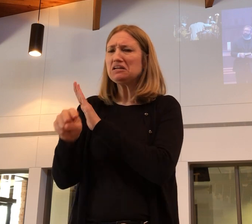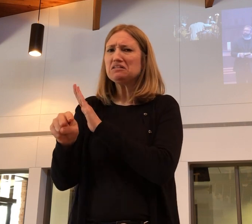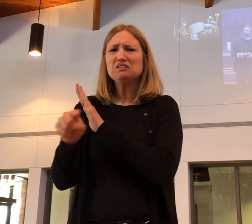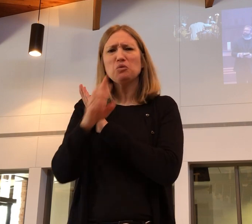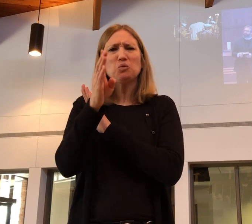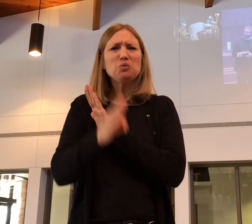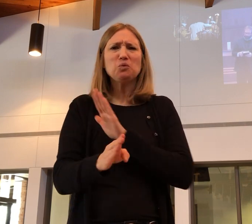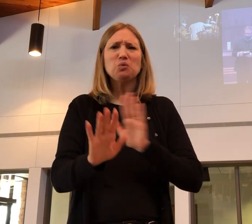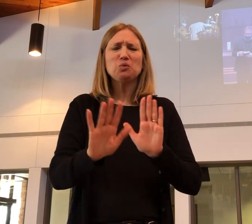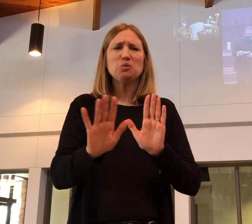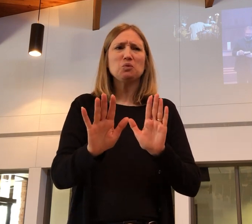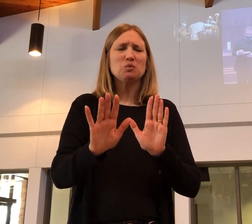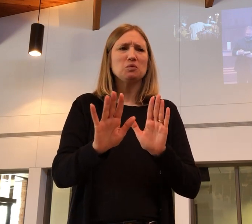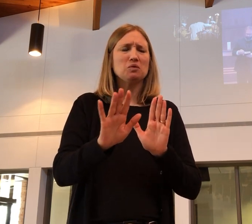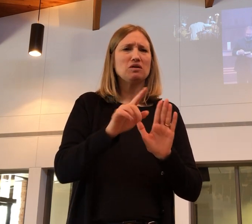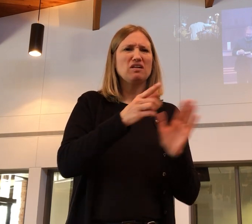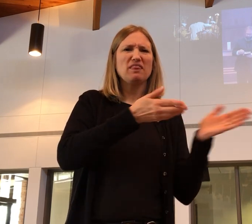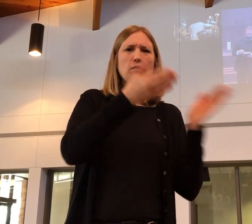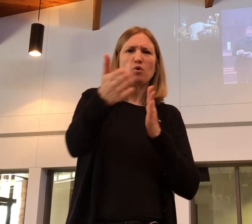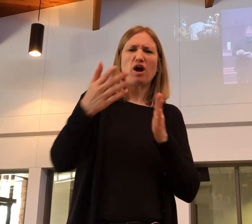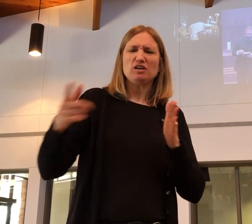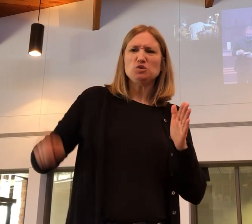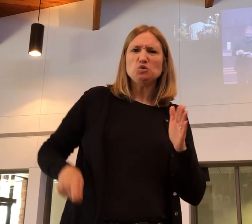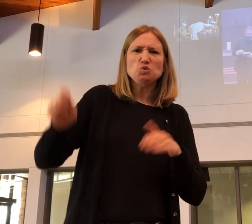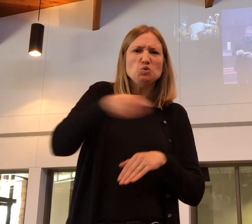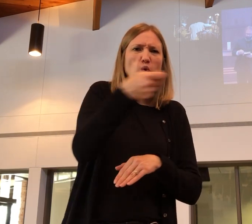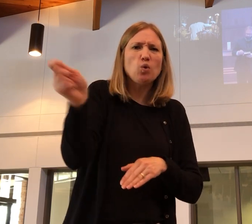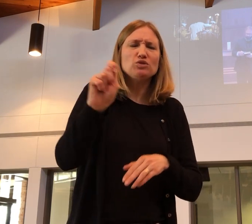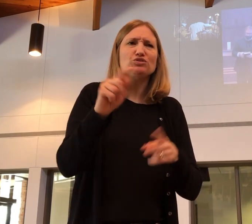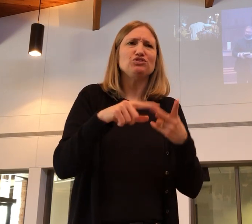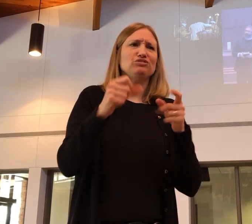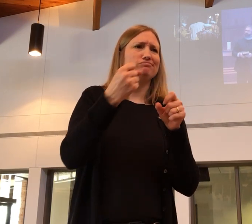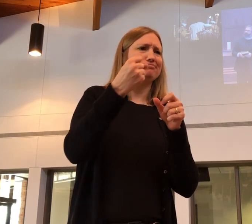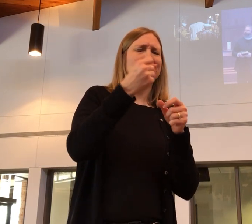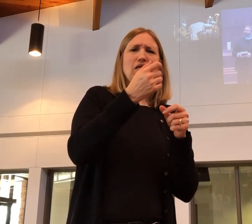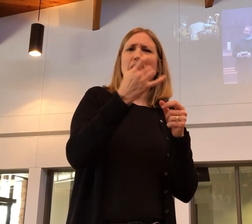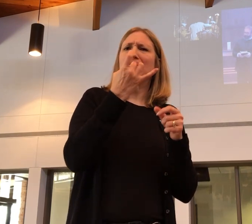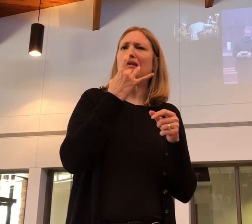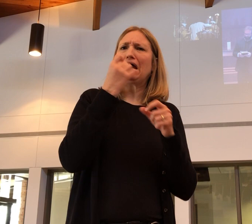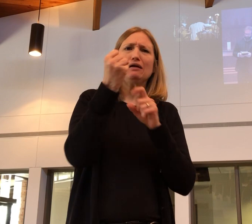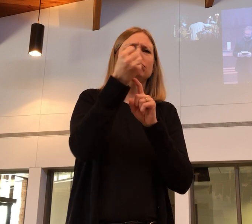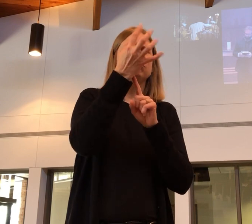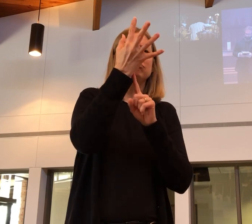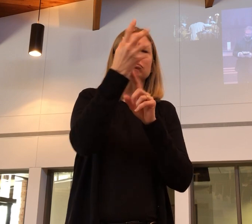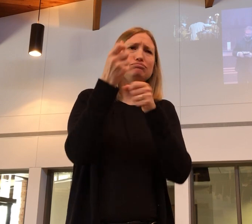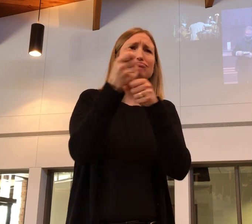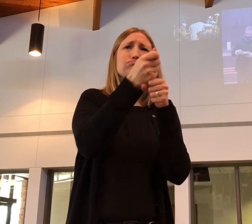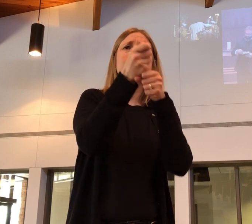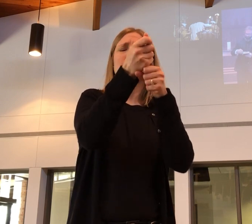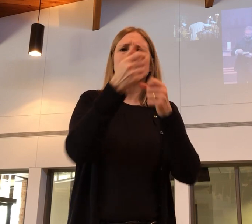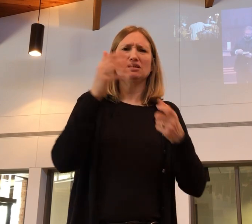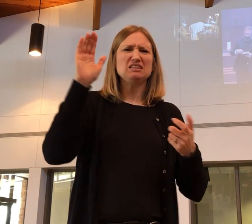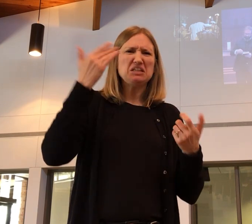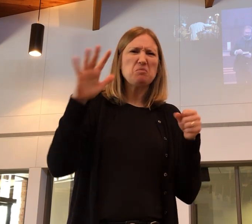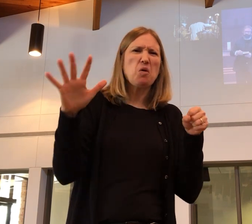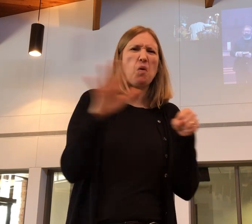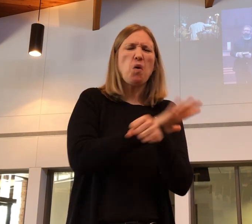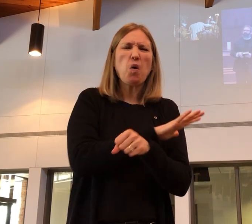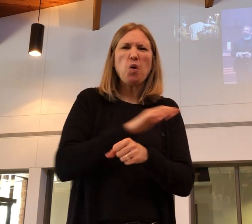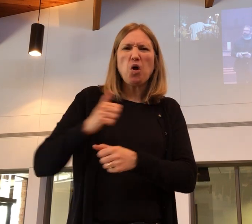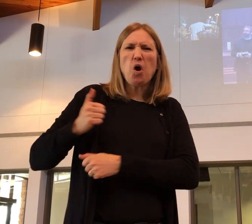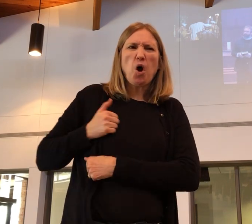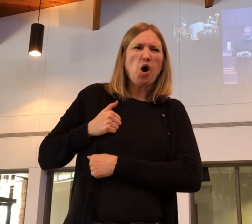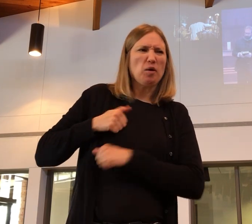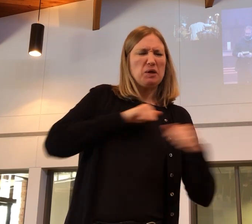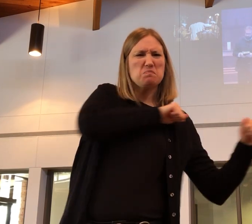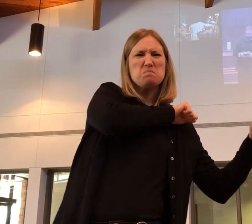They came with swords and torches, with what seemed like a whole army to take